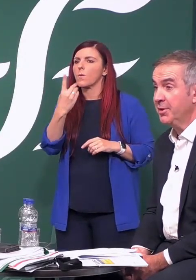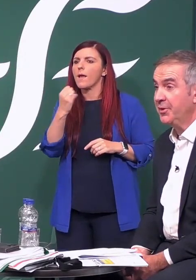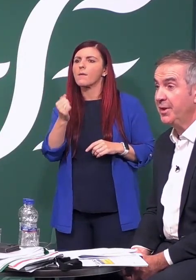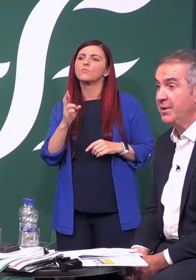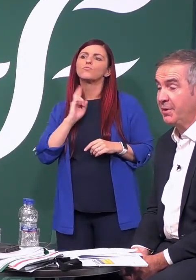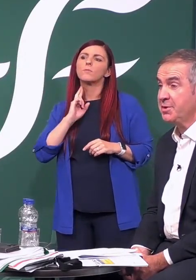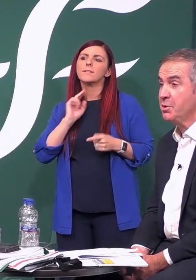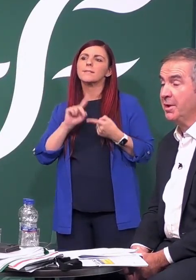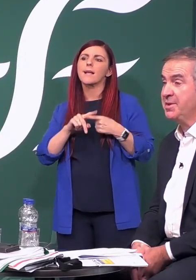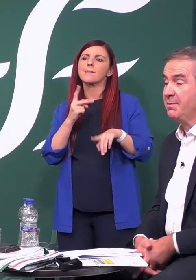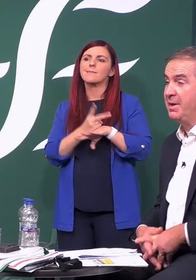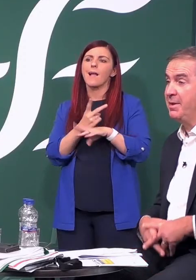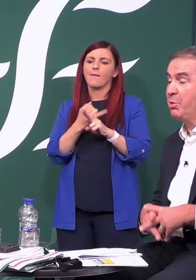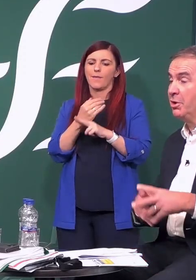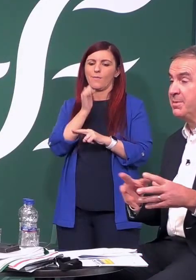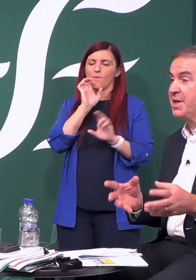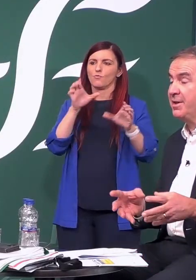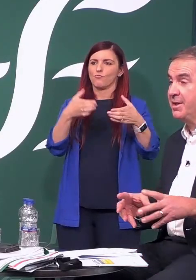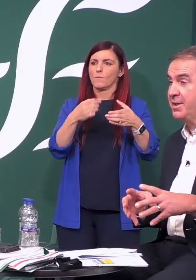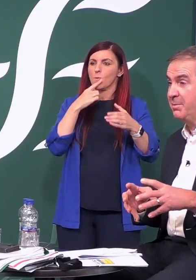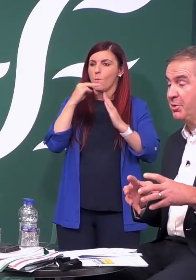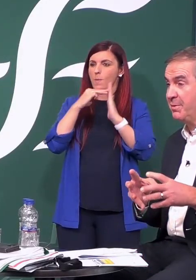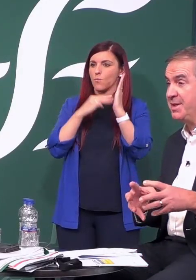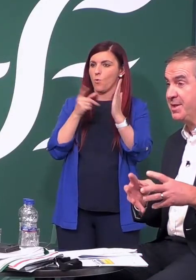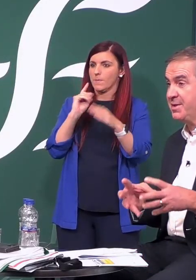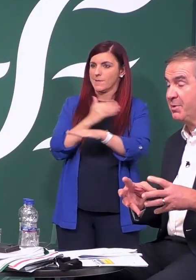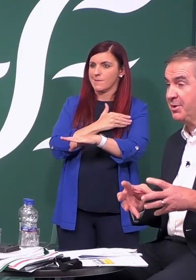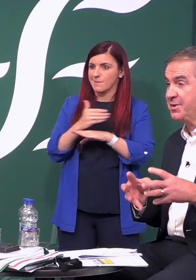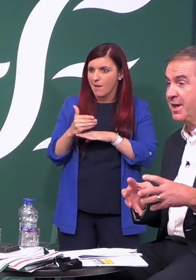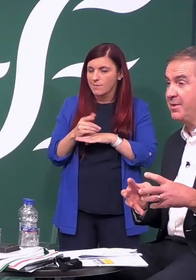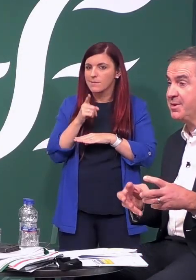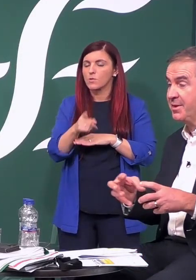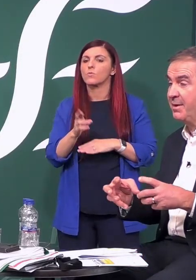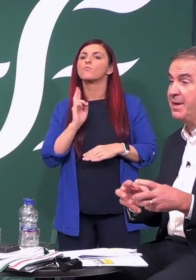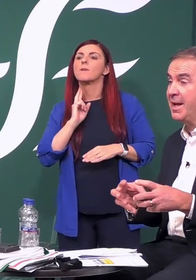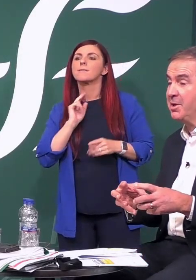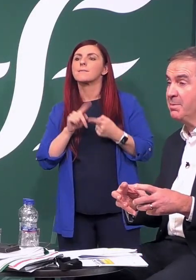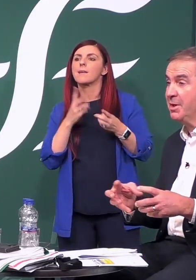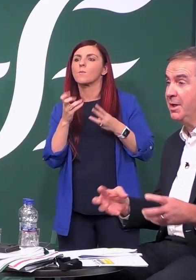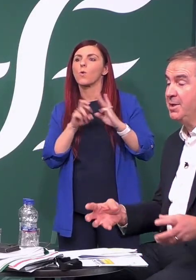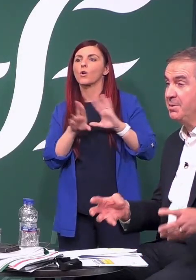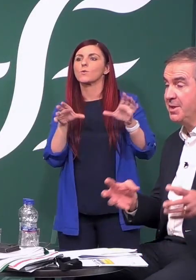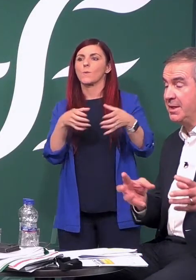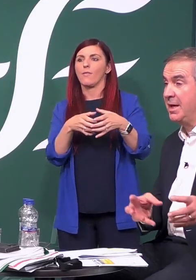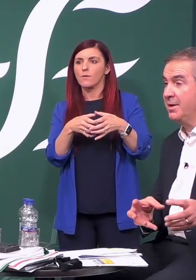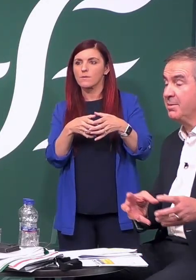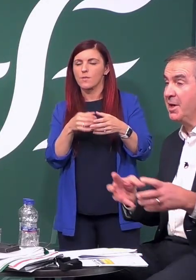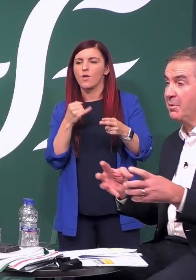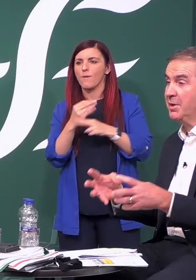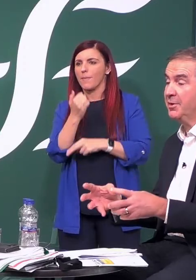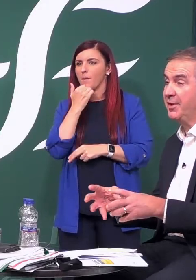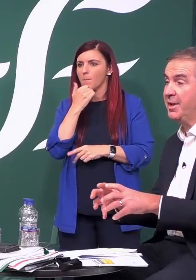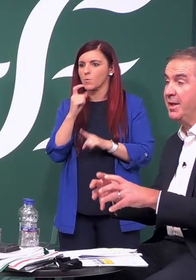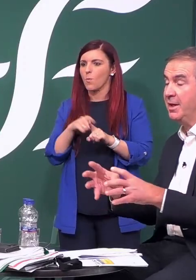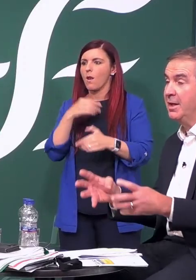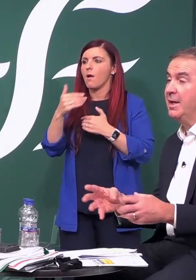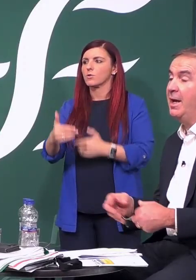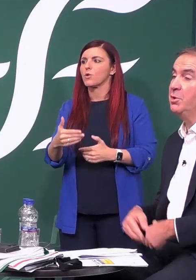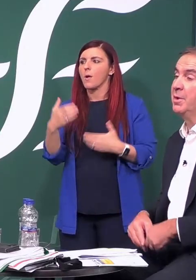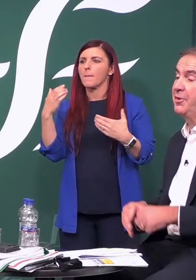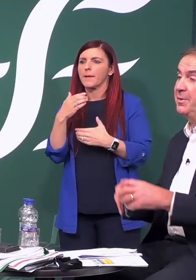and workers in the first cohort. So when the programme started, it did both residents and workers together. So they're in that number. So when you take the long-term care workers and